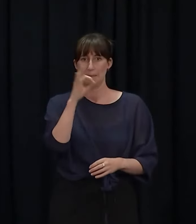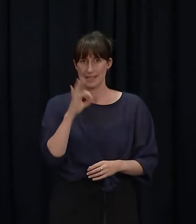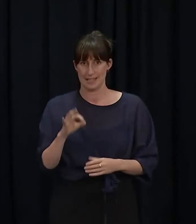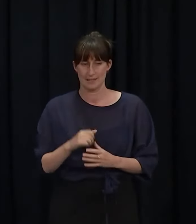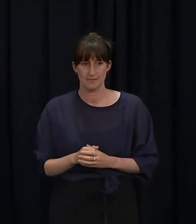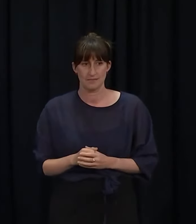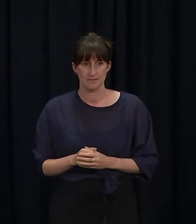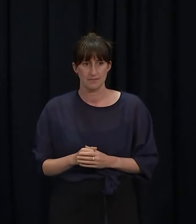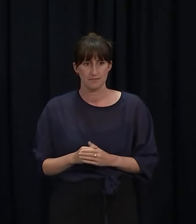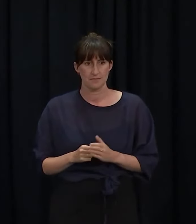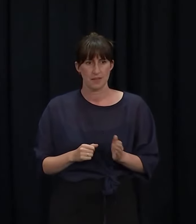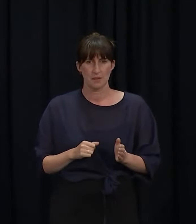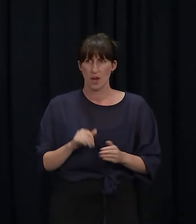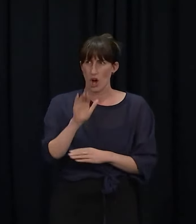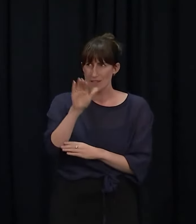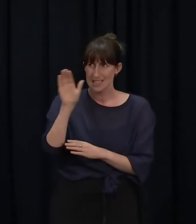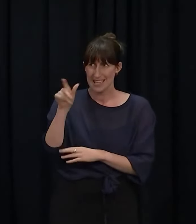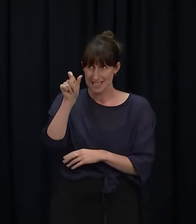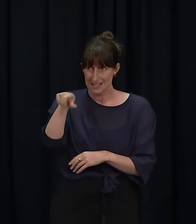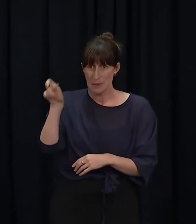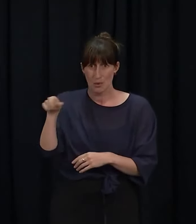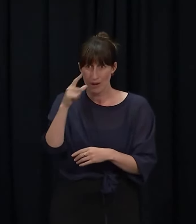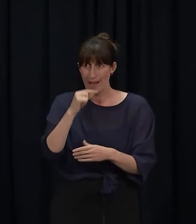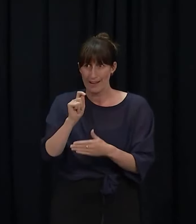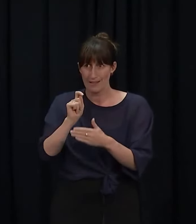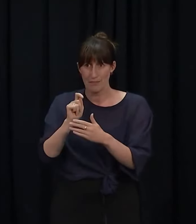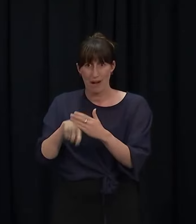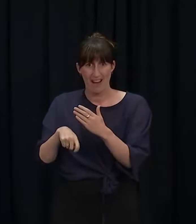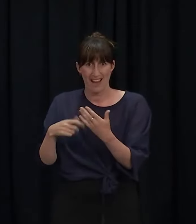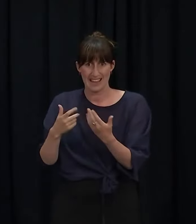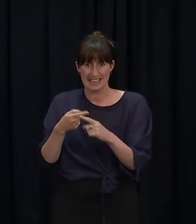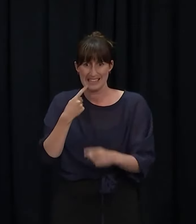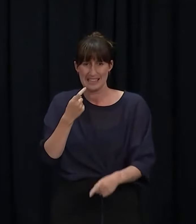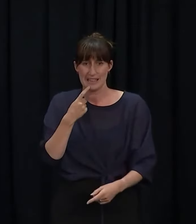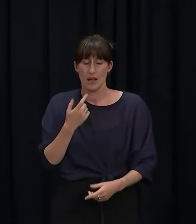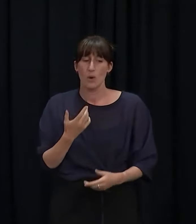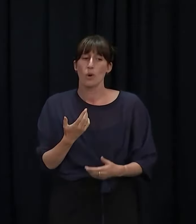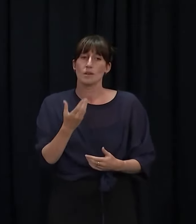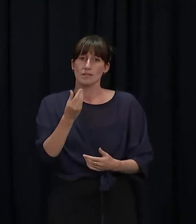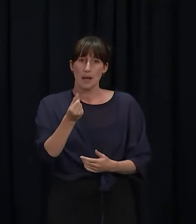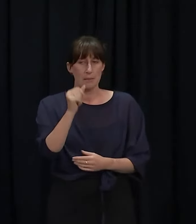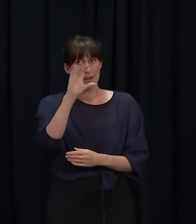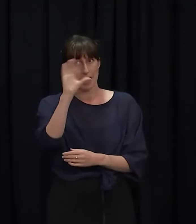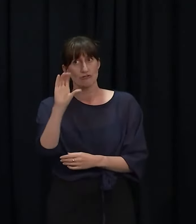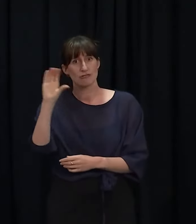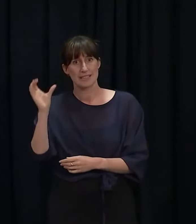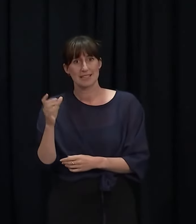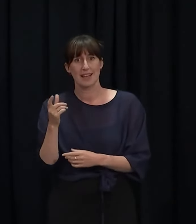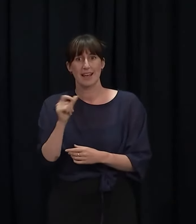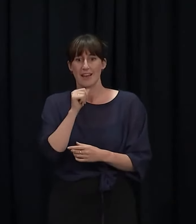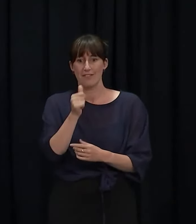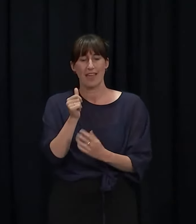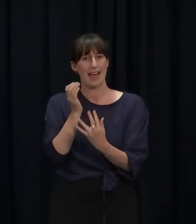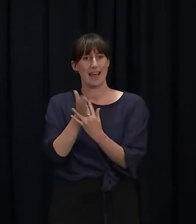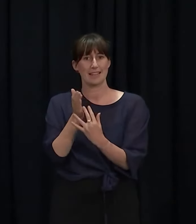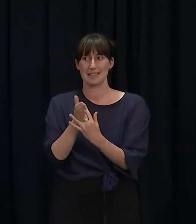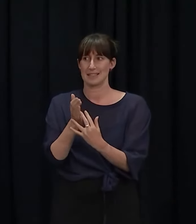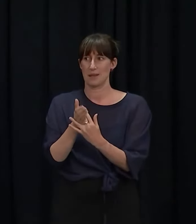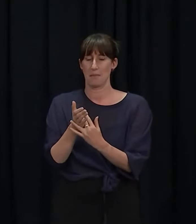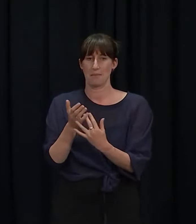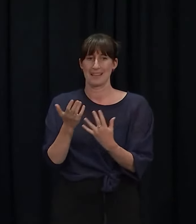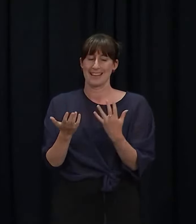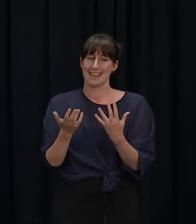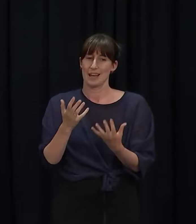where you previously were accessing in that way are still accessing in that way. And in some countries where you've been able to access like that, you've then seen that they've